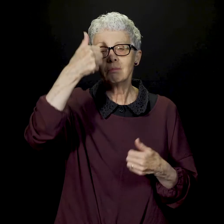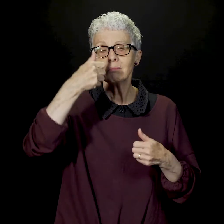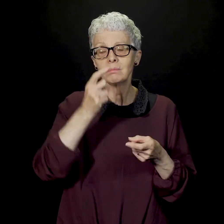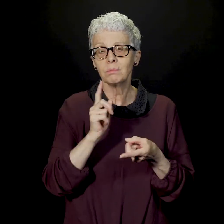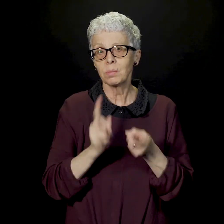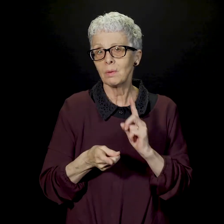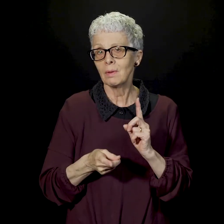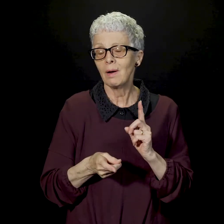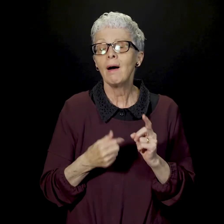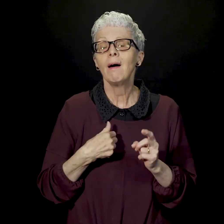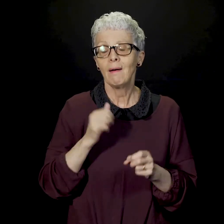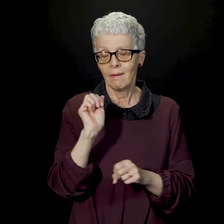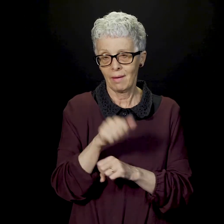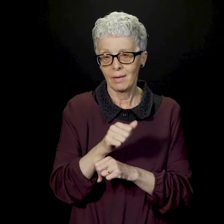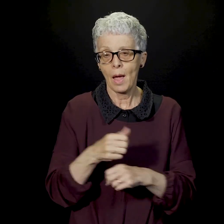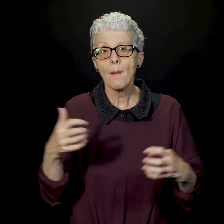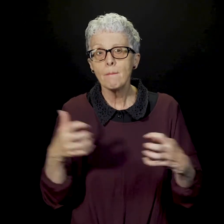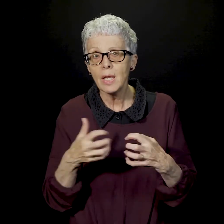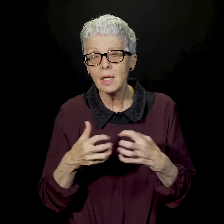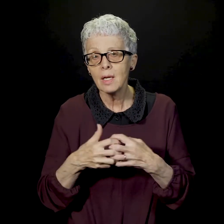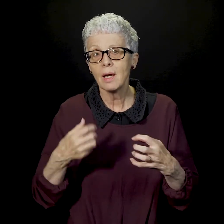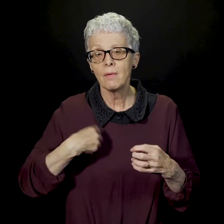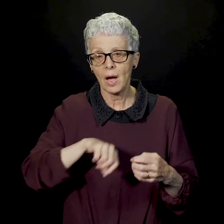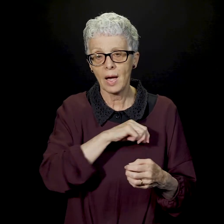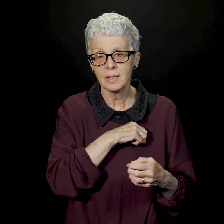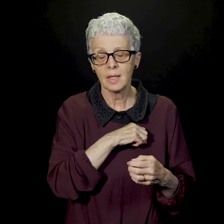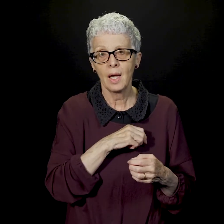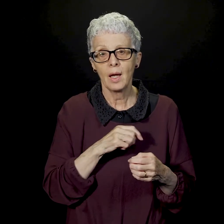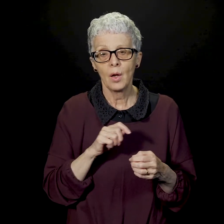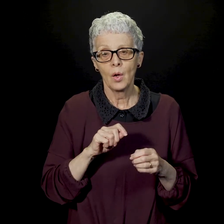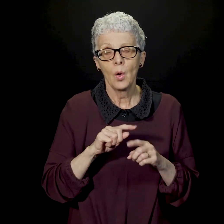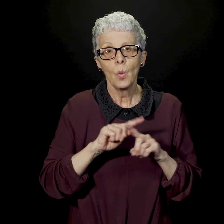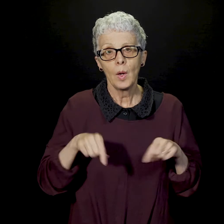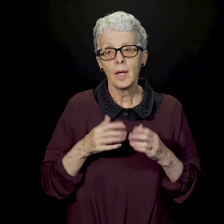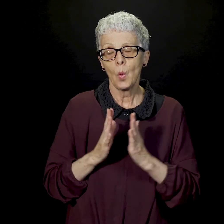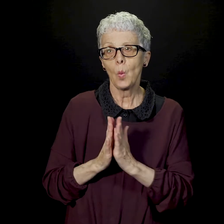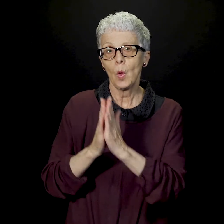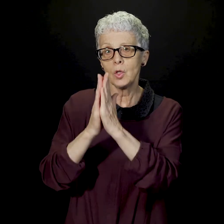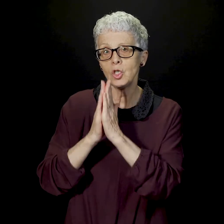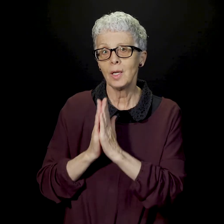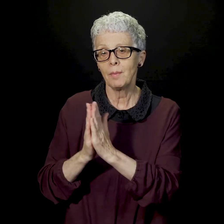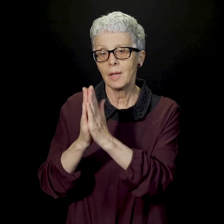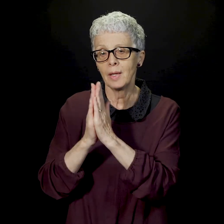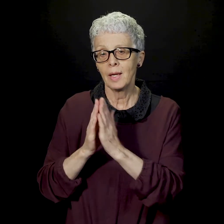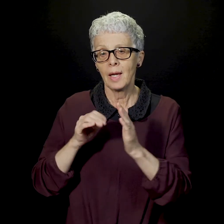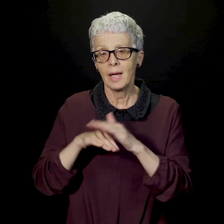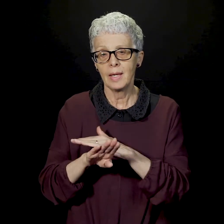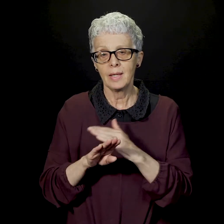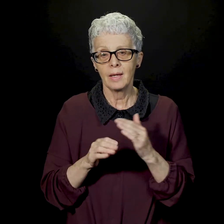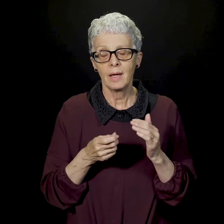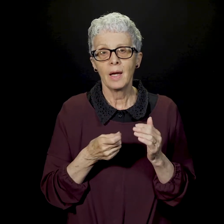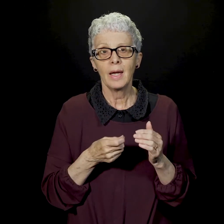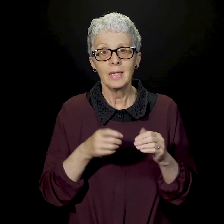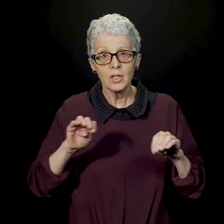You know what I thought about? Many of us would measure our worship in minutes